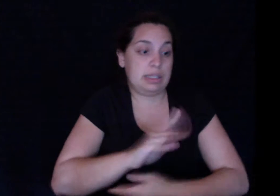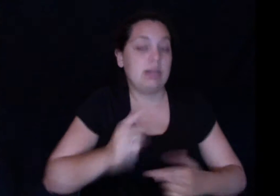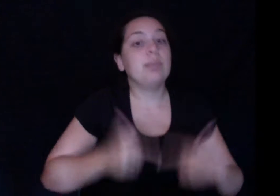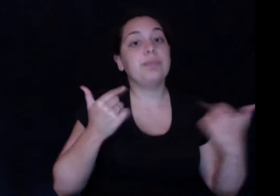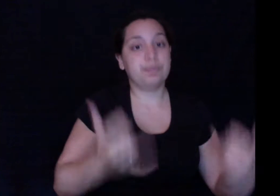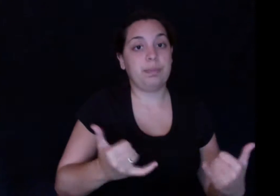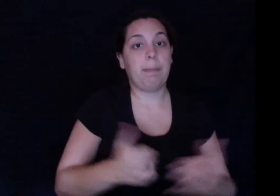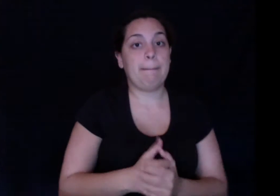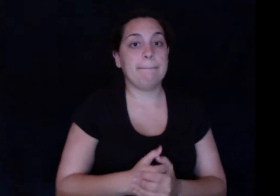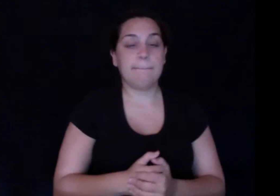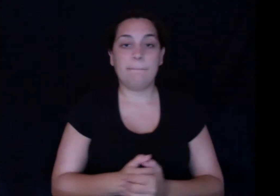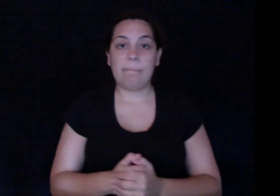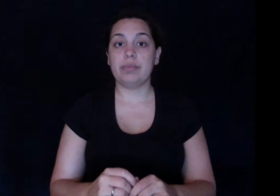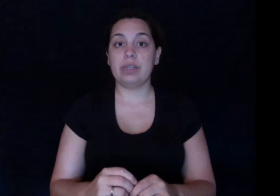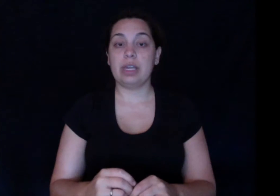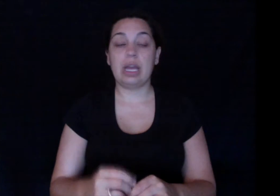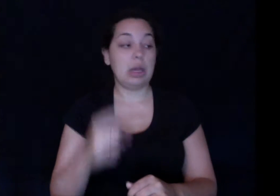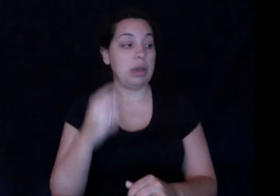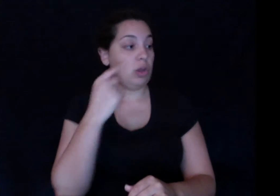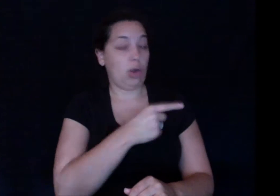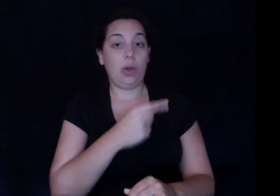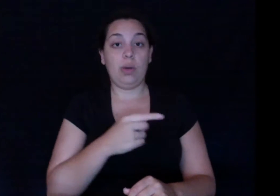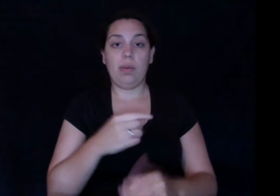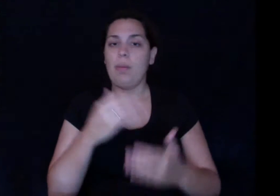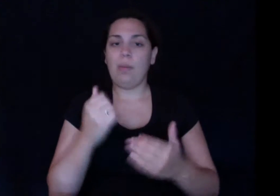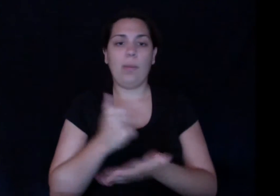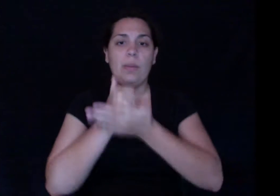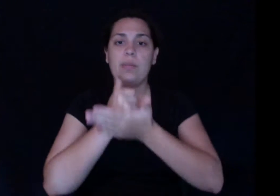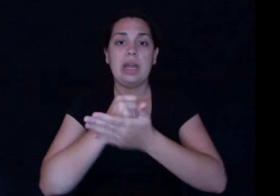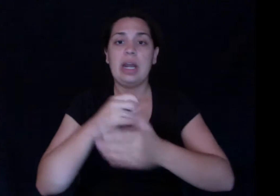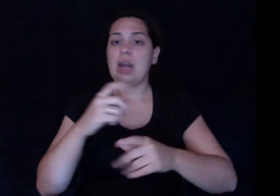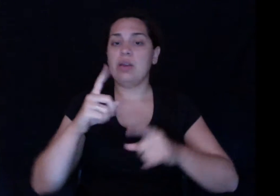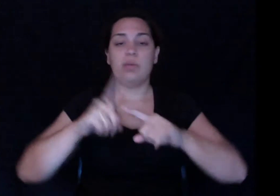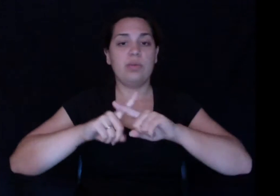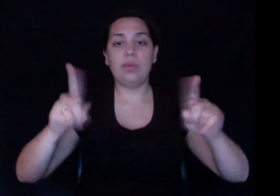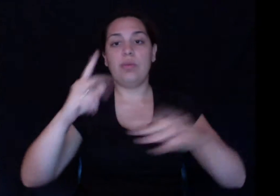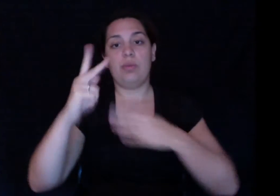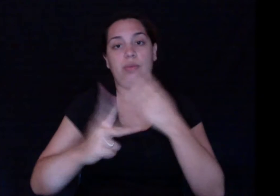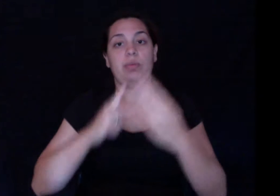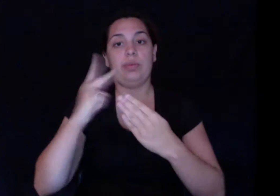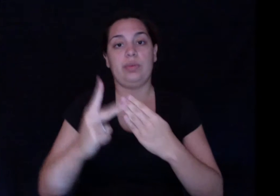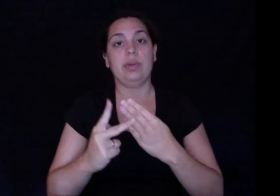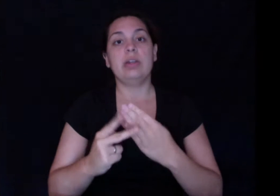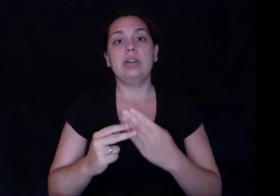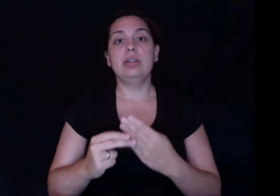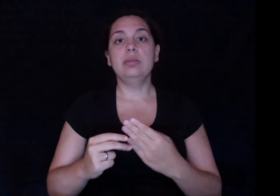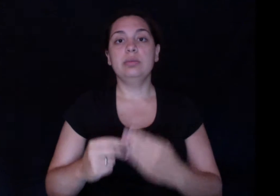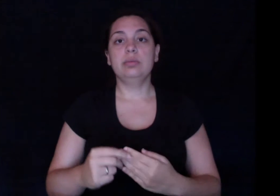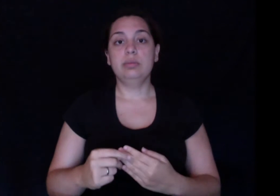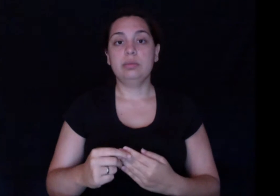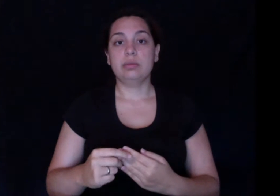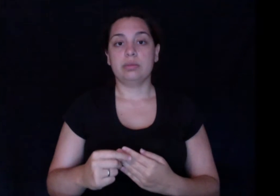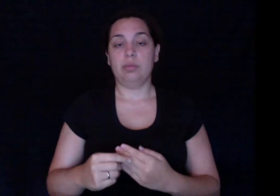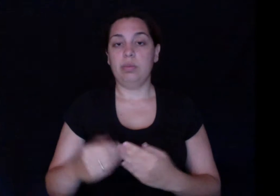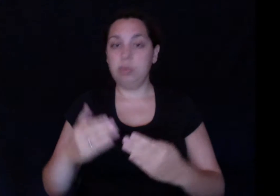just part of the process these days, whereas in our parents' generation, it wasn't. And like there would be a lot